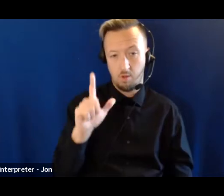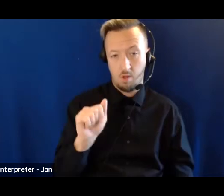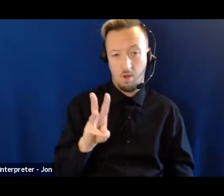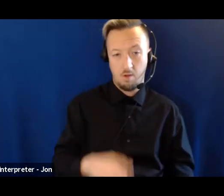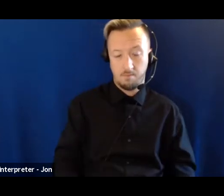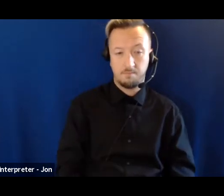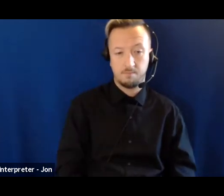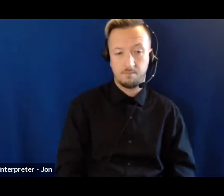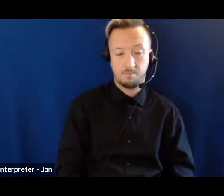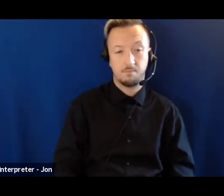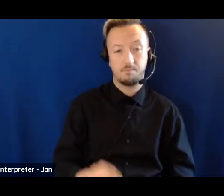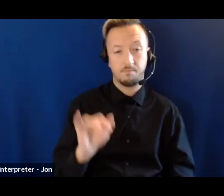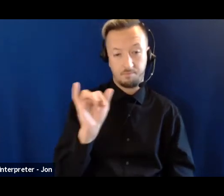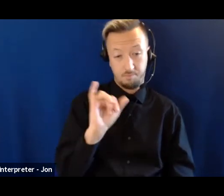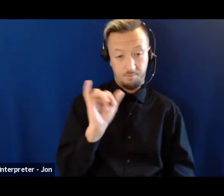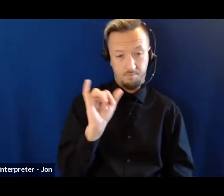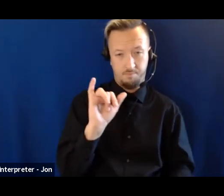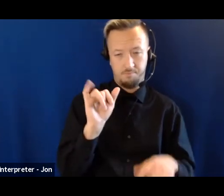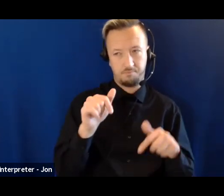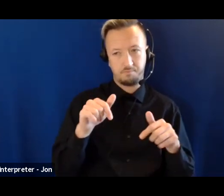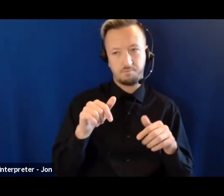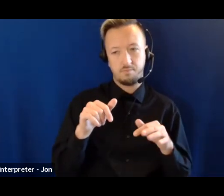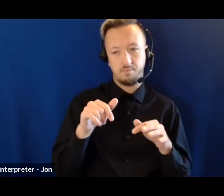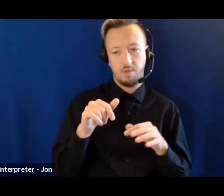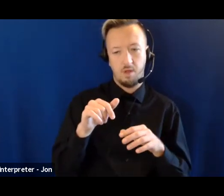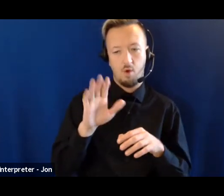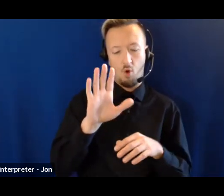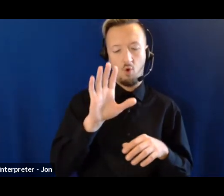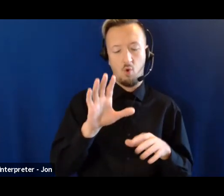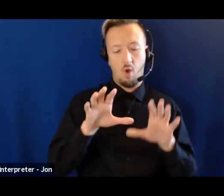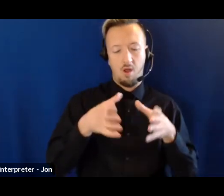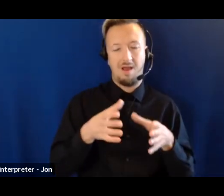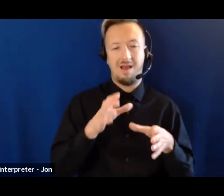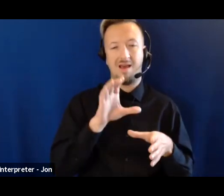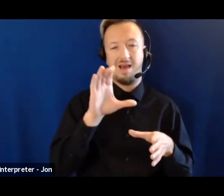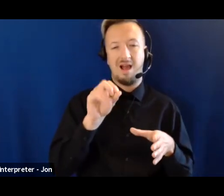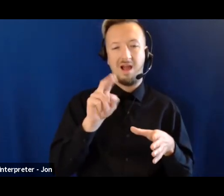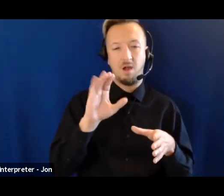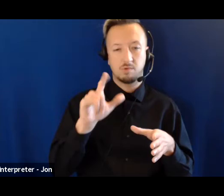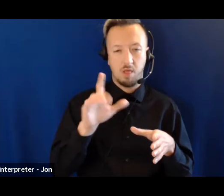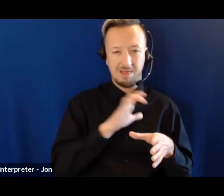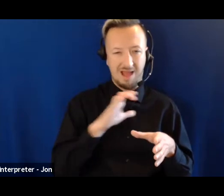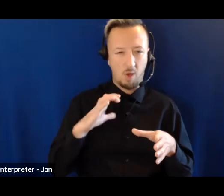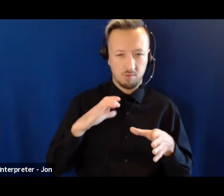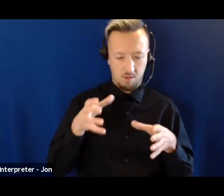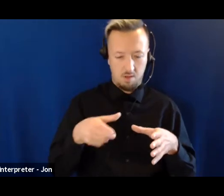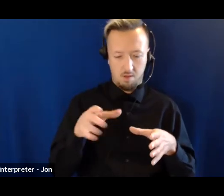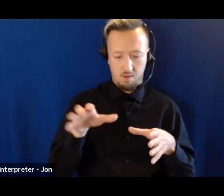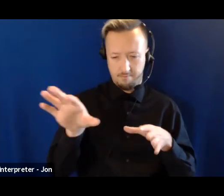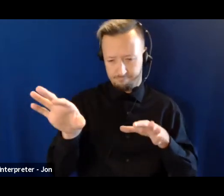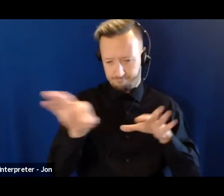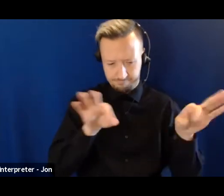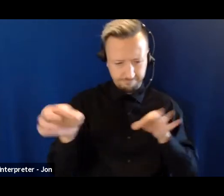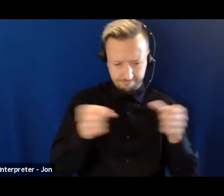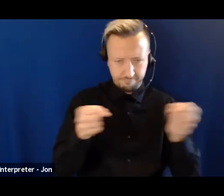This also talks about the composition and appointment of your council. And this is another one that I think that a lot of times people think they